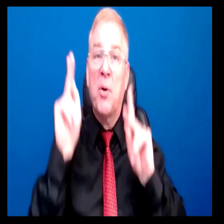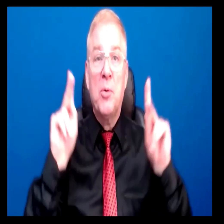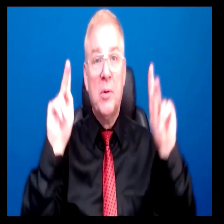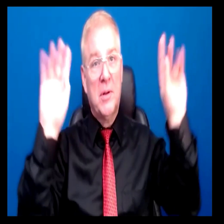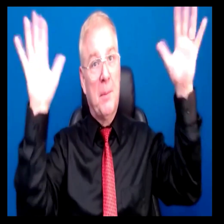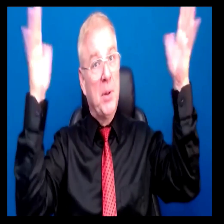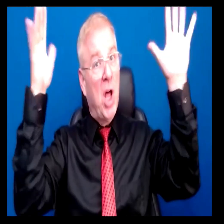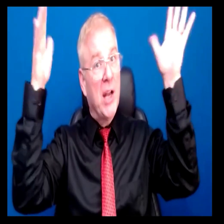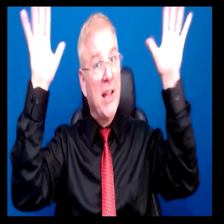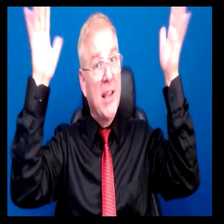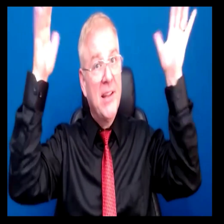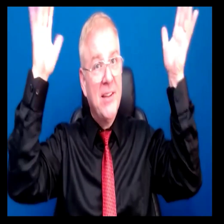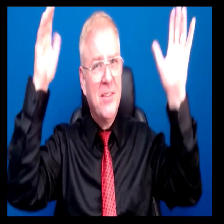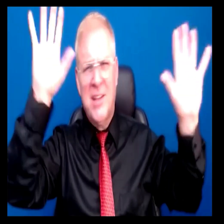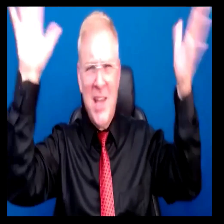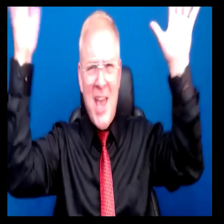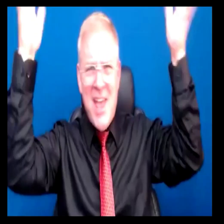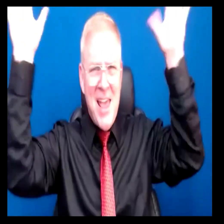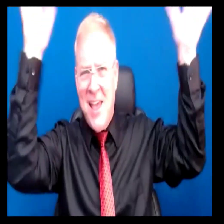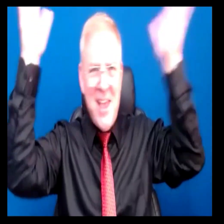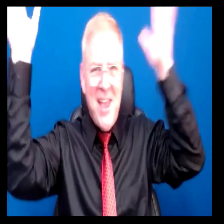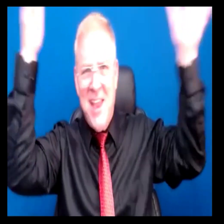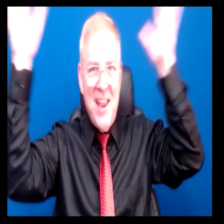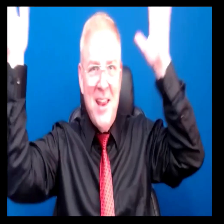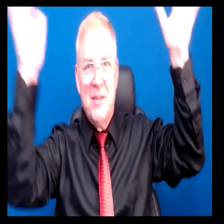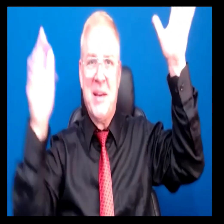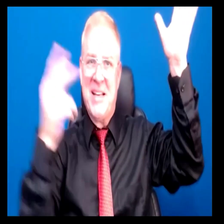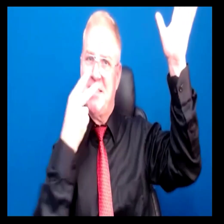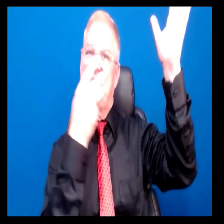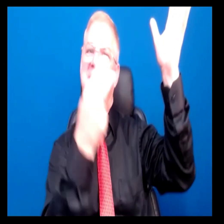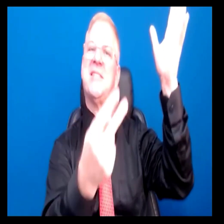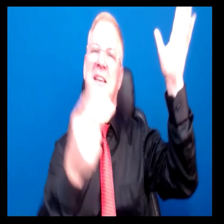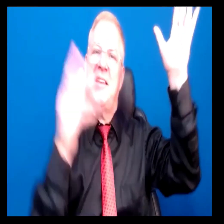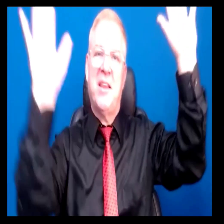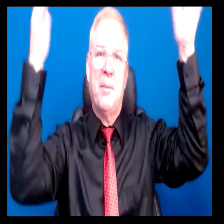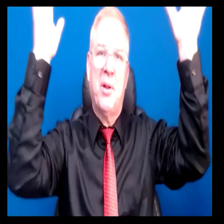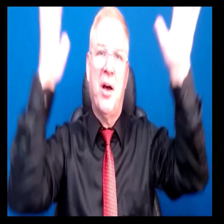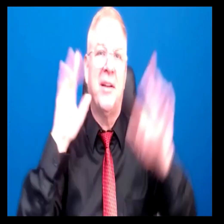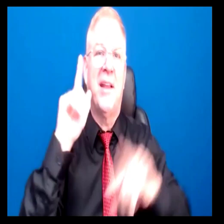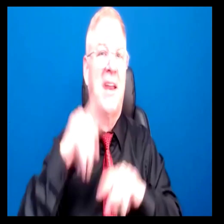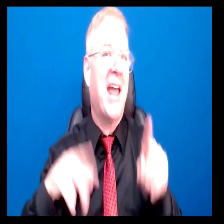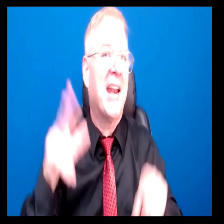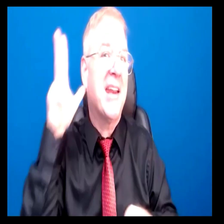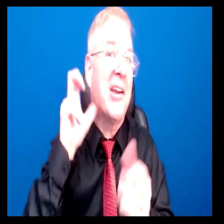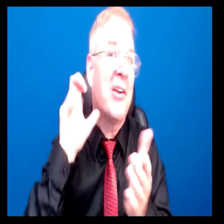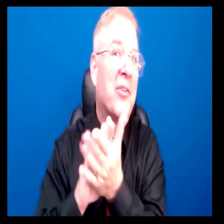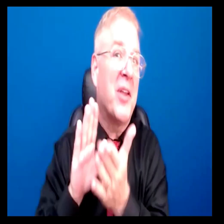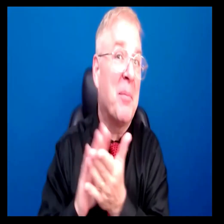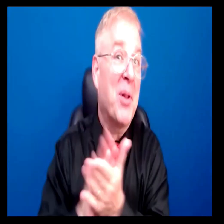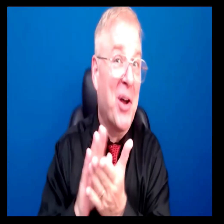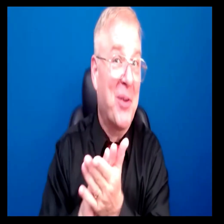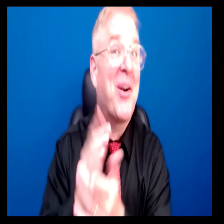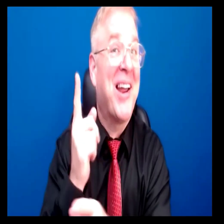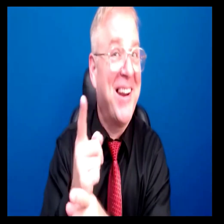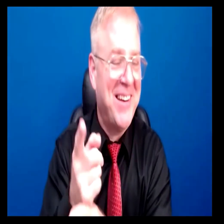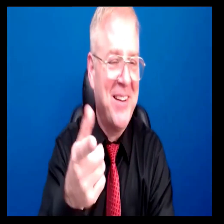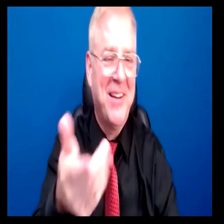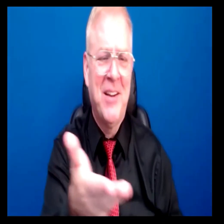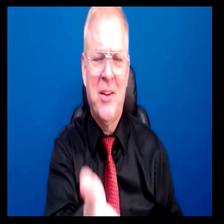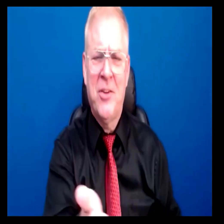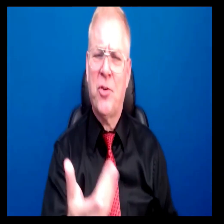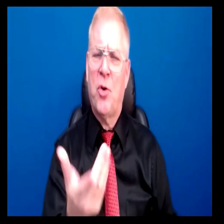Deaf people applaud like this. Yeah. Why? Because they see the applaud. They can't hear the applaud,